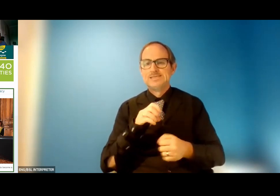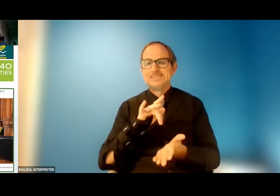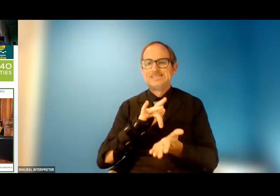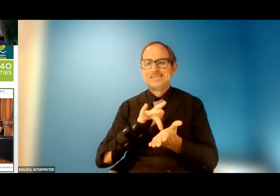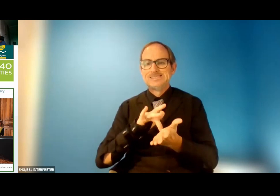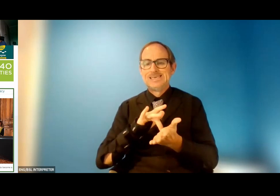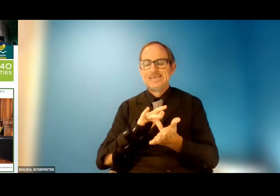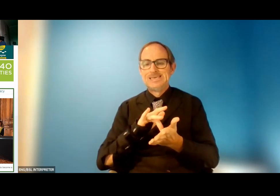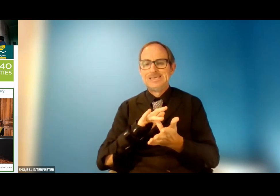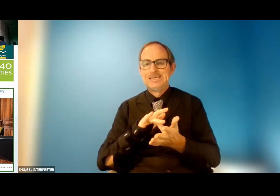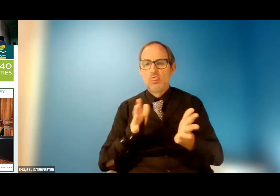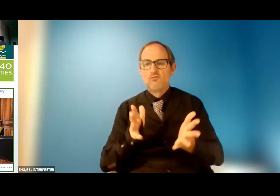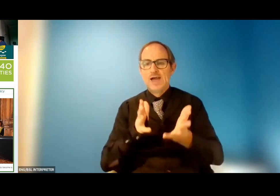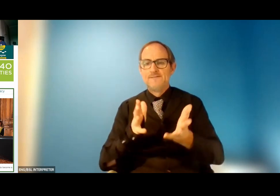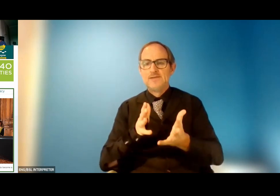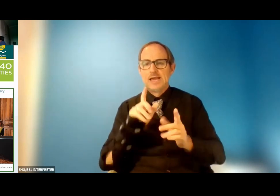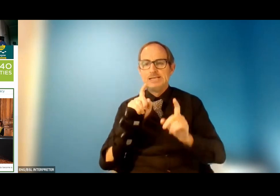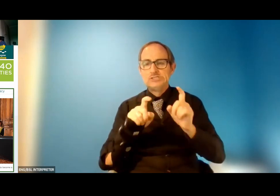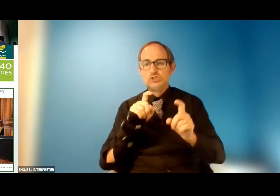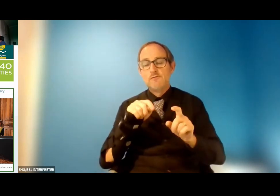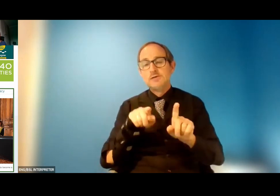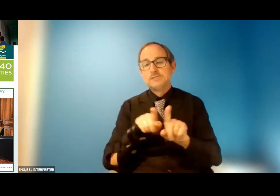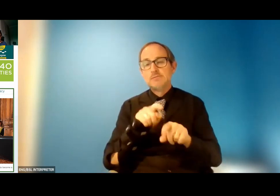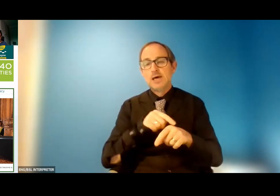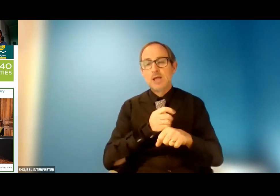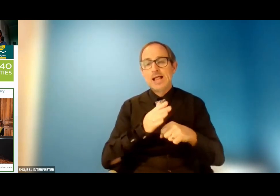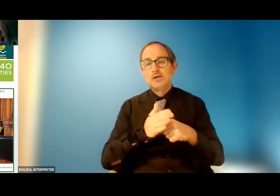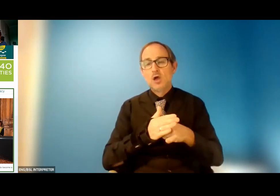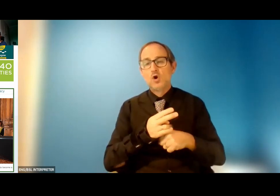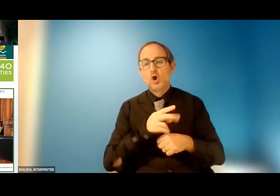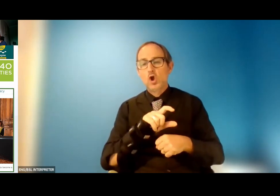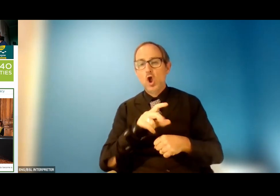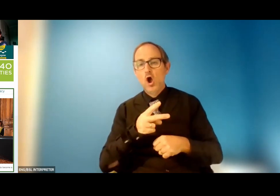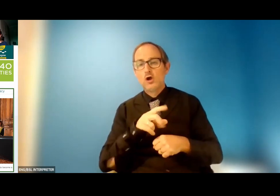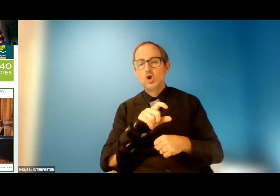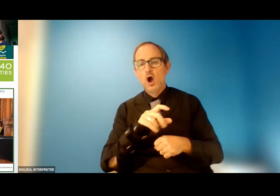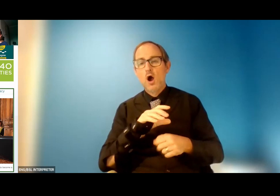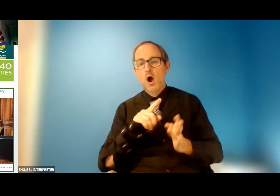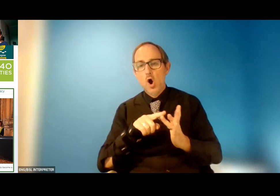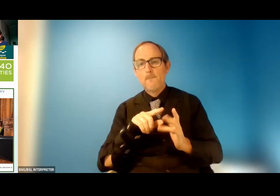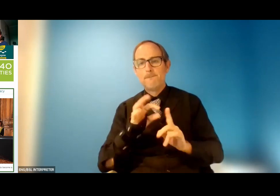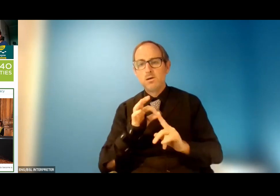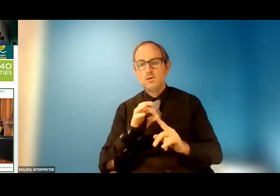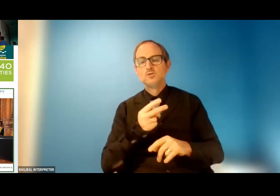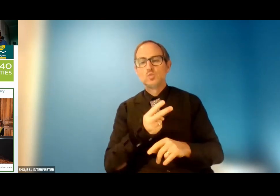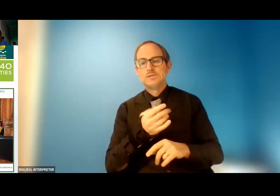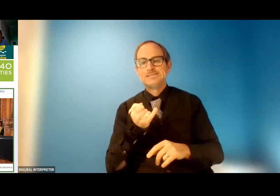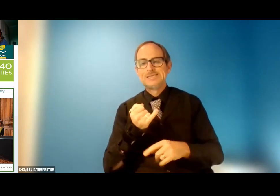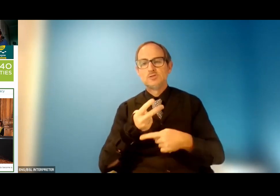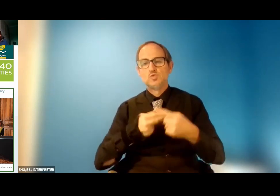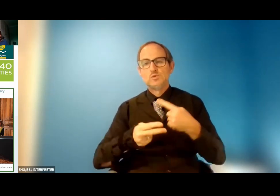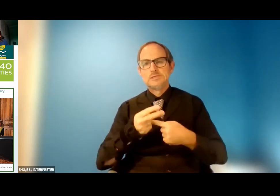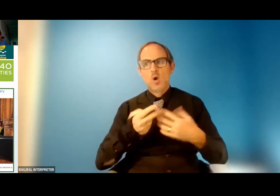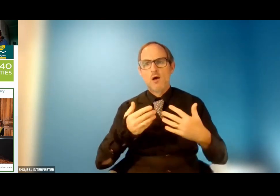Cities Initiative, while Glasgow was actually hosting COP26 2 years ago. So there was a lot of momentum going on in the city,